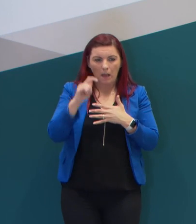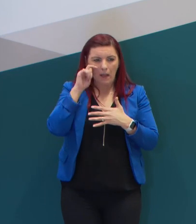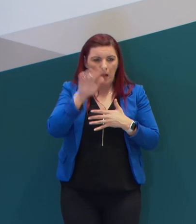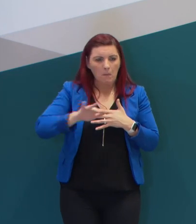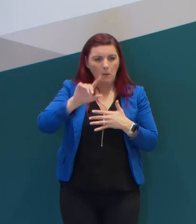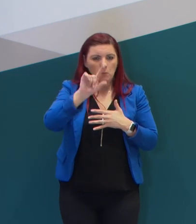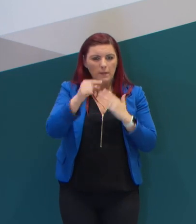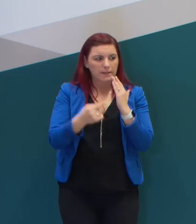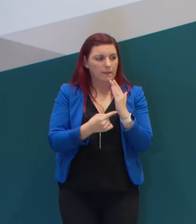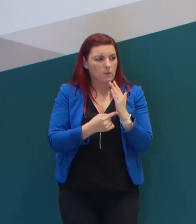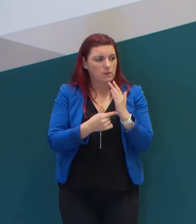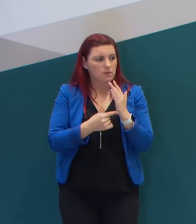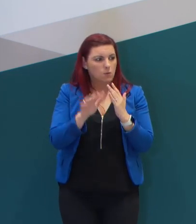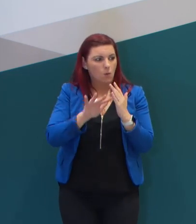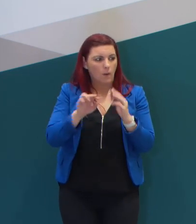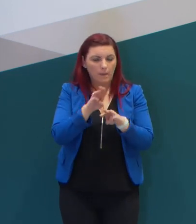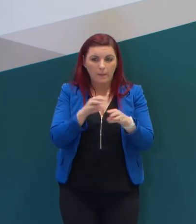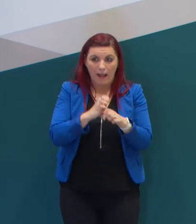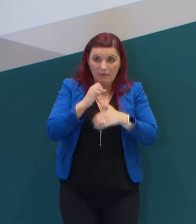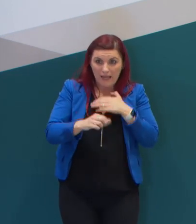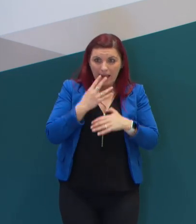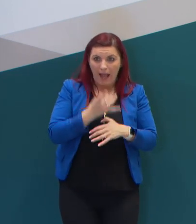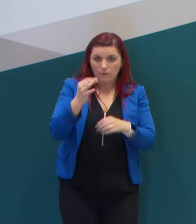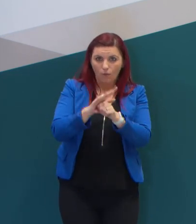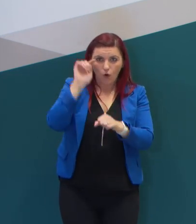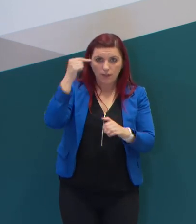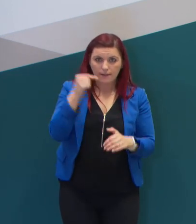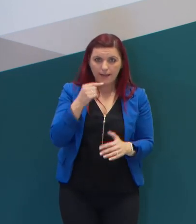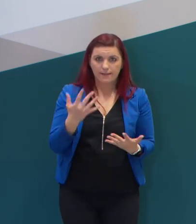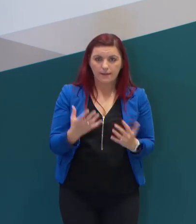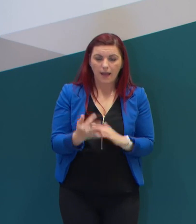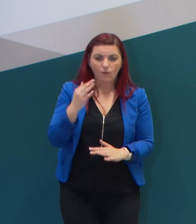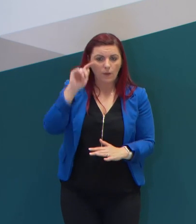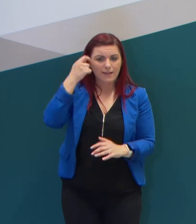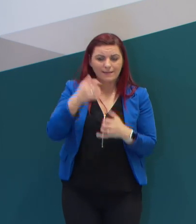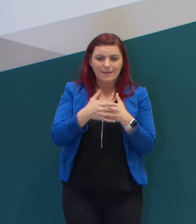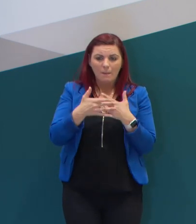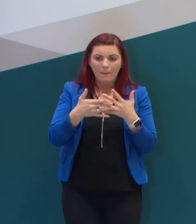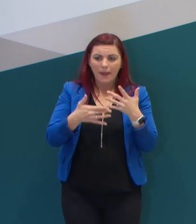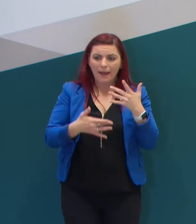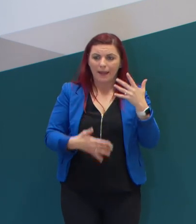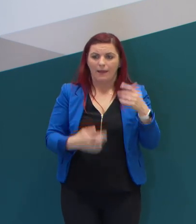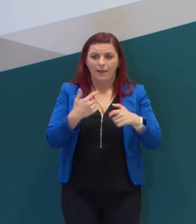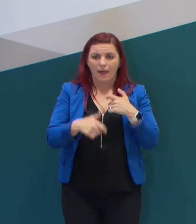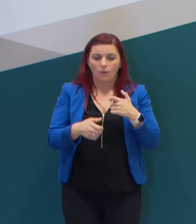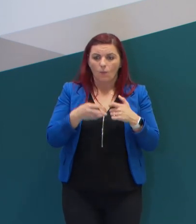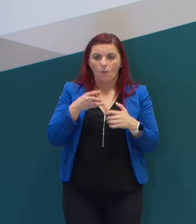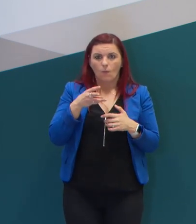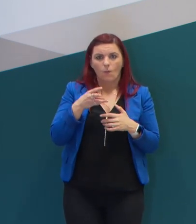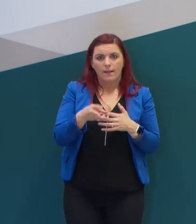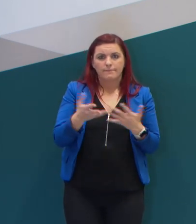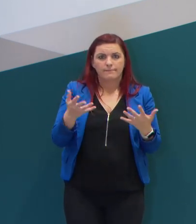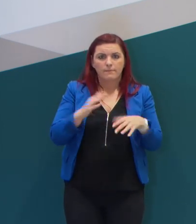about 20,000 or so people a day have sought testing. If we were to test at that regime, we would by a considerable distance